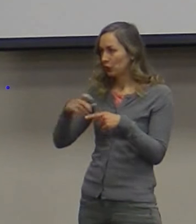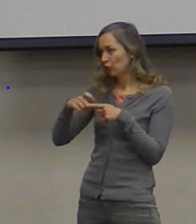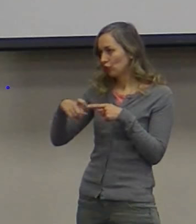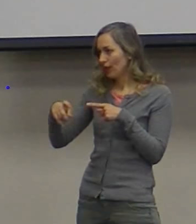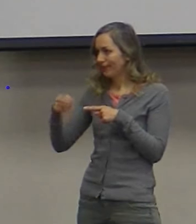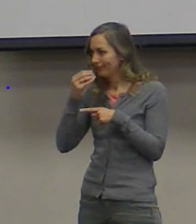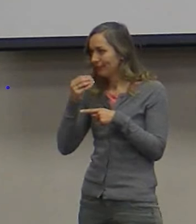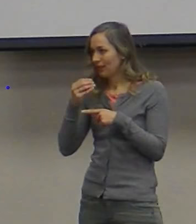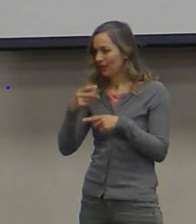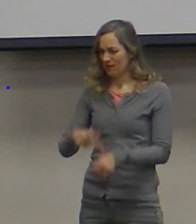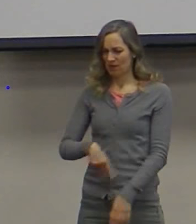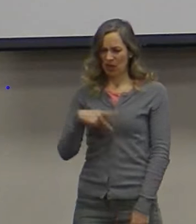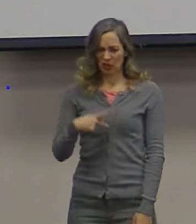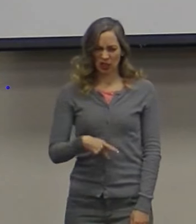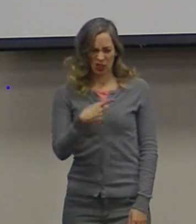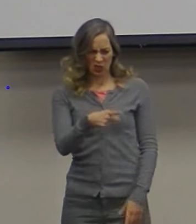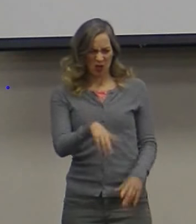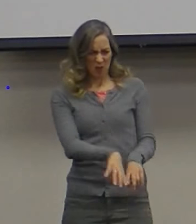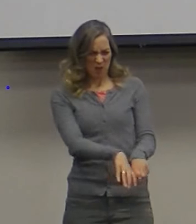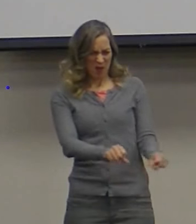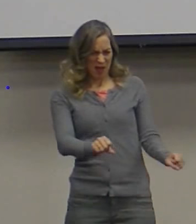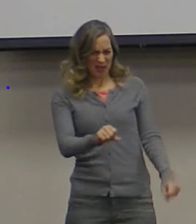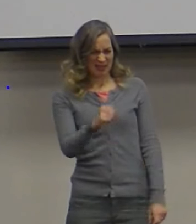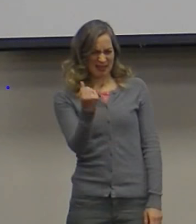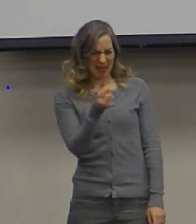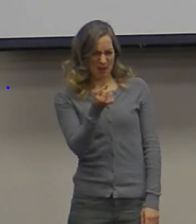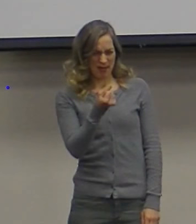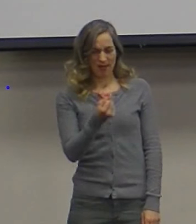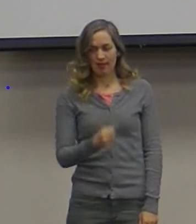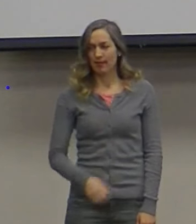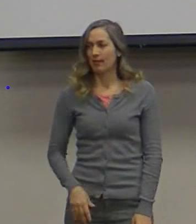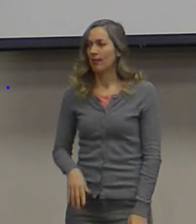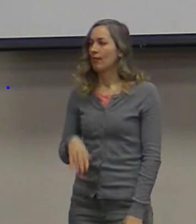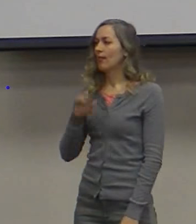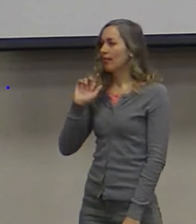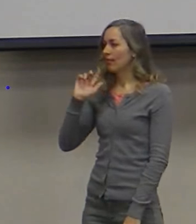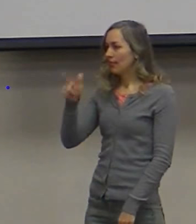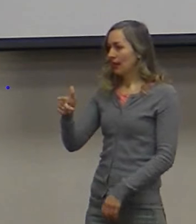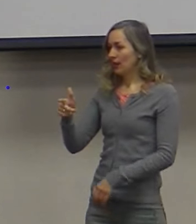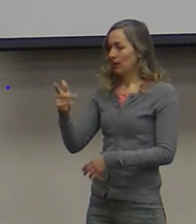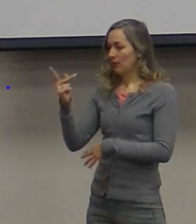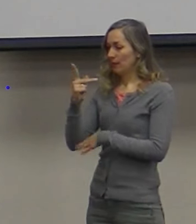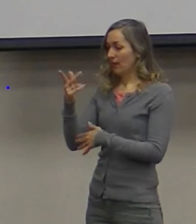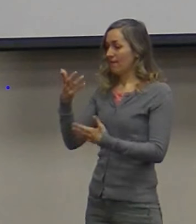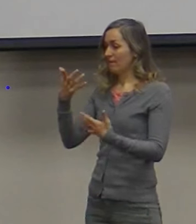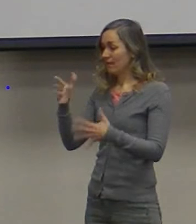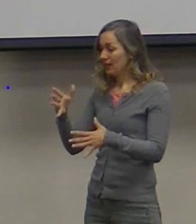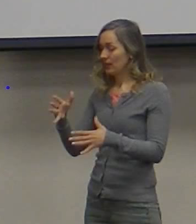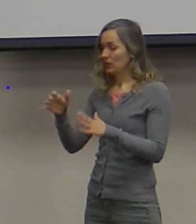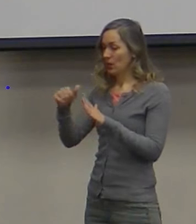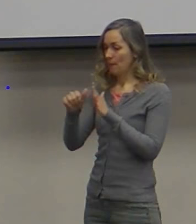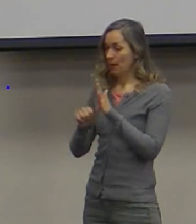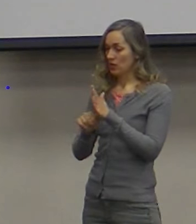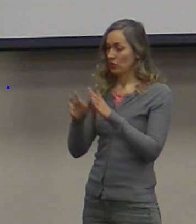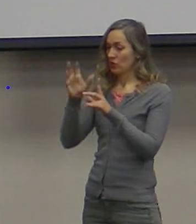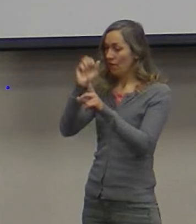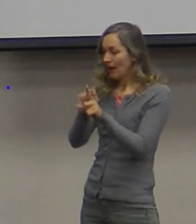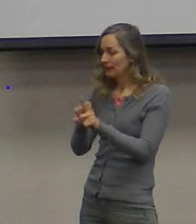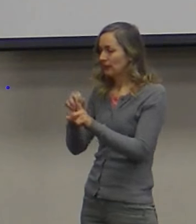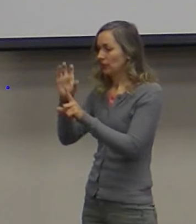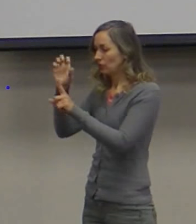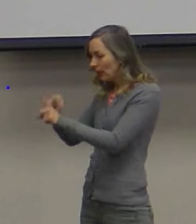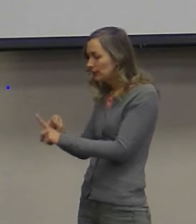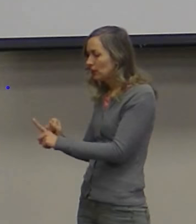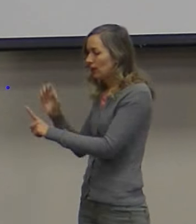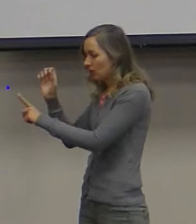the cross, after Pentecost, those apostles got arrested, became beat. Acts